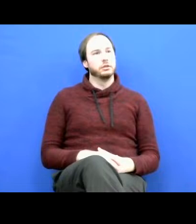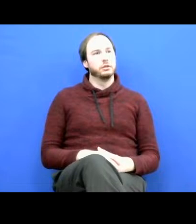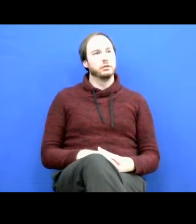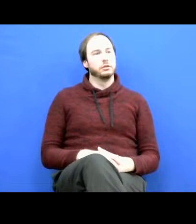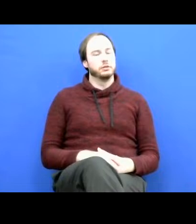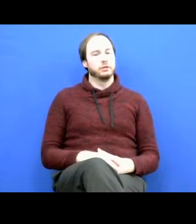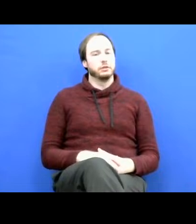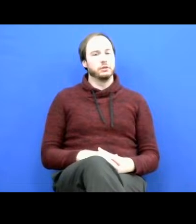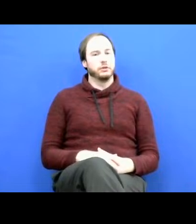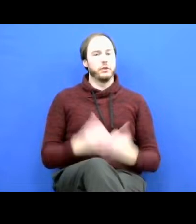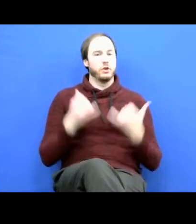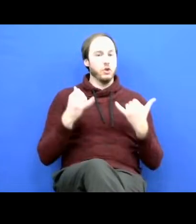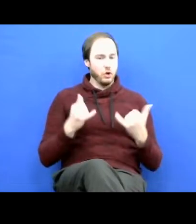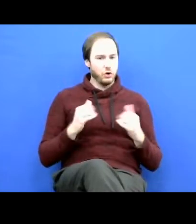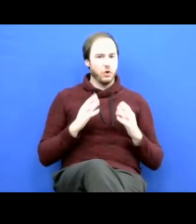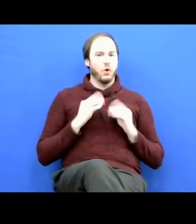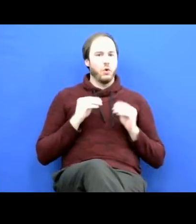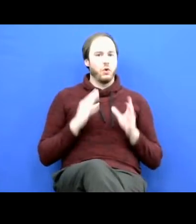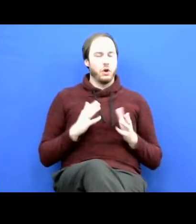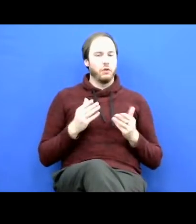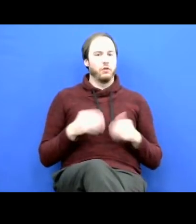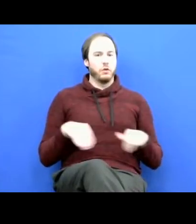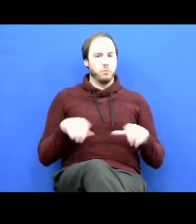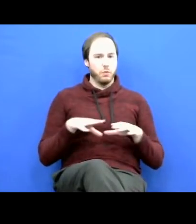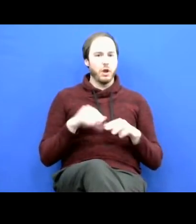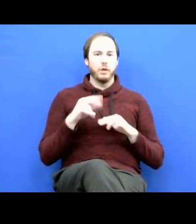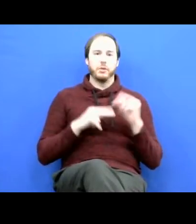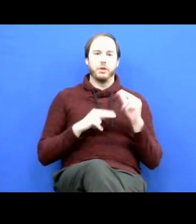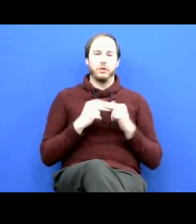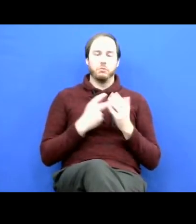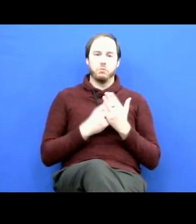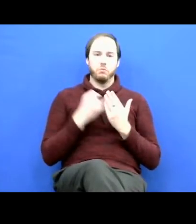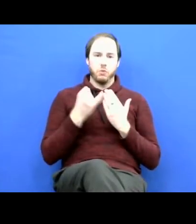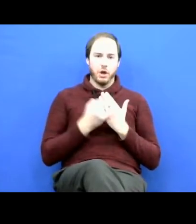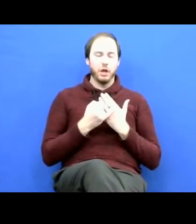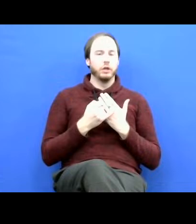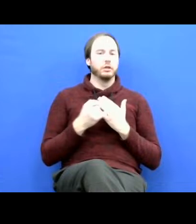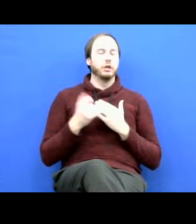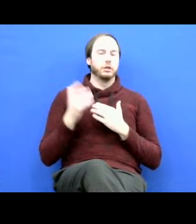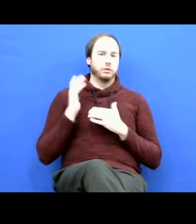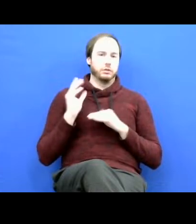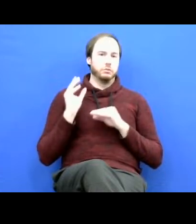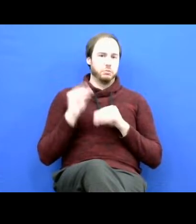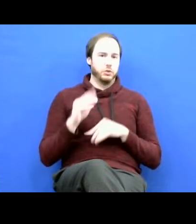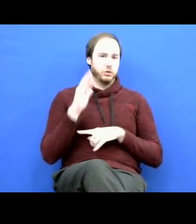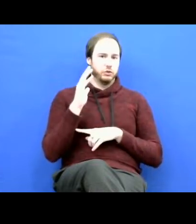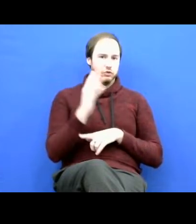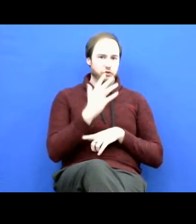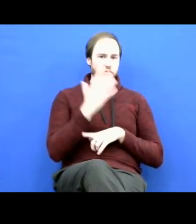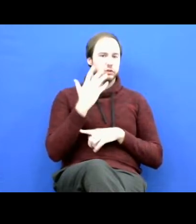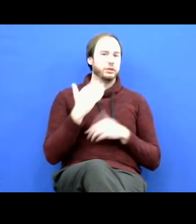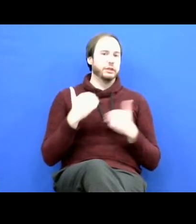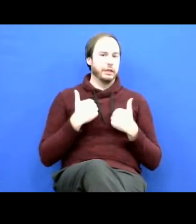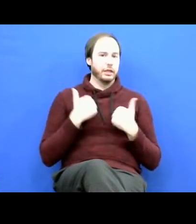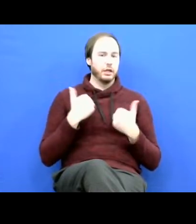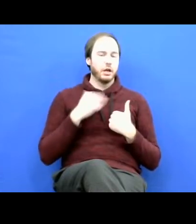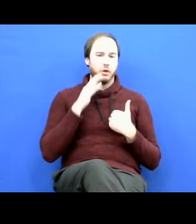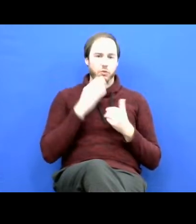The current owner of the property and the building project, they put these trees in and they're young, they're